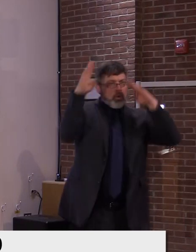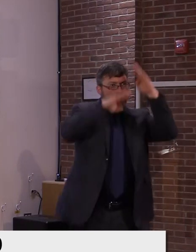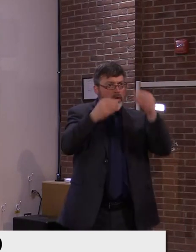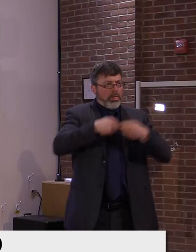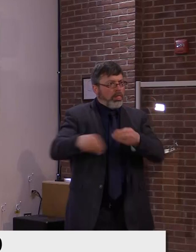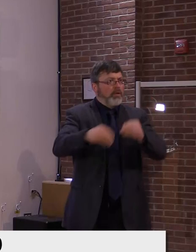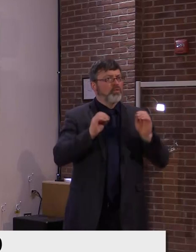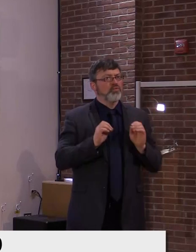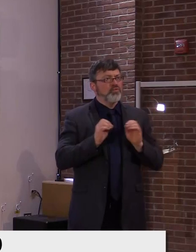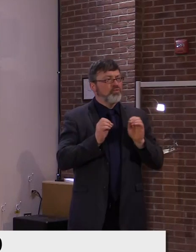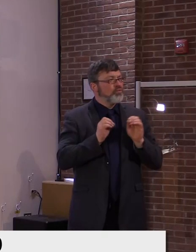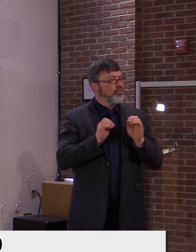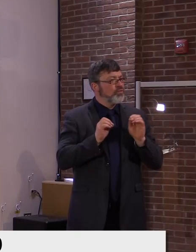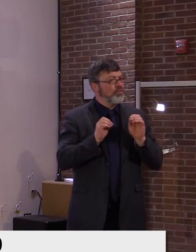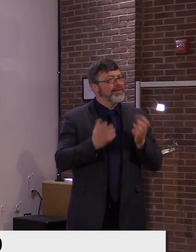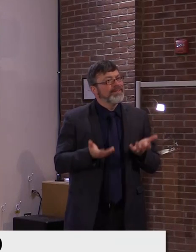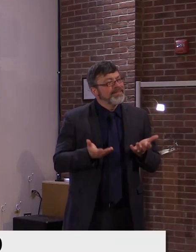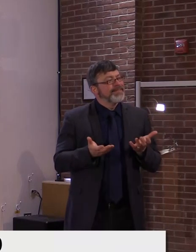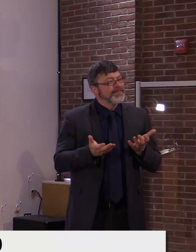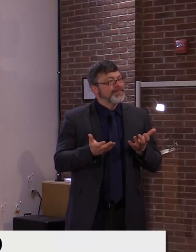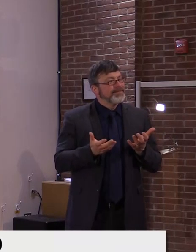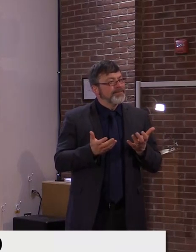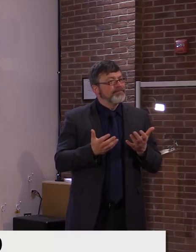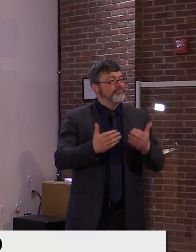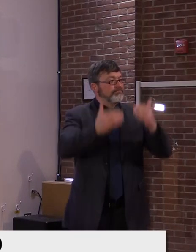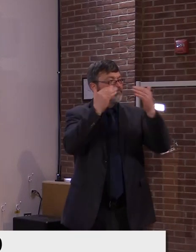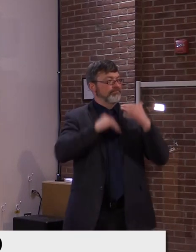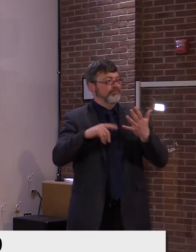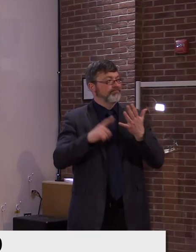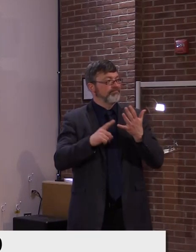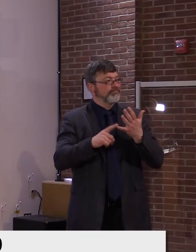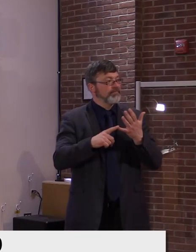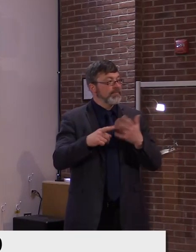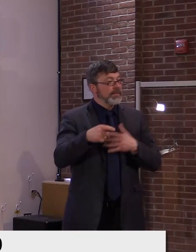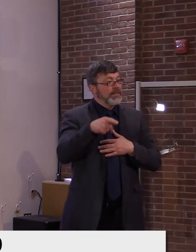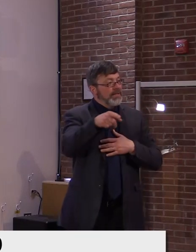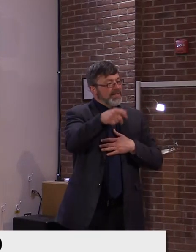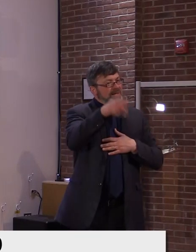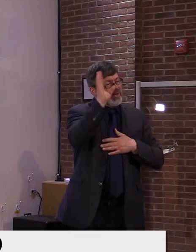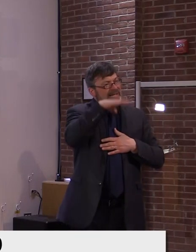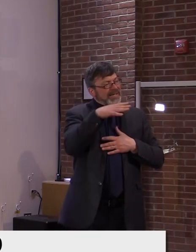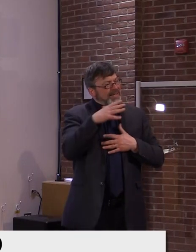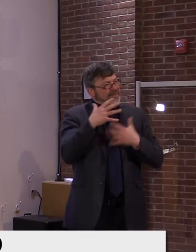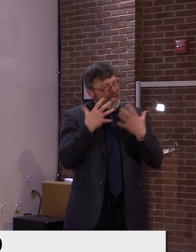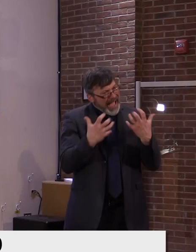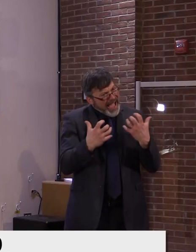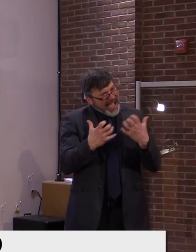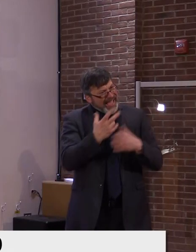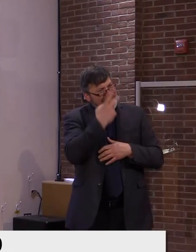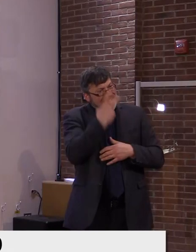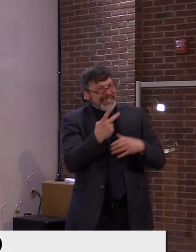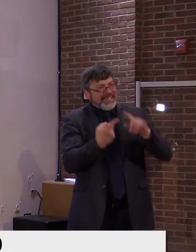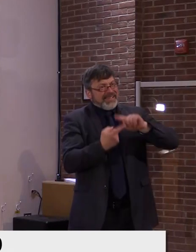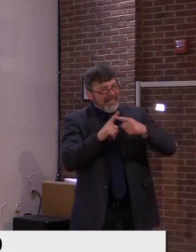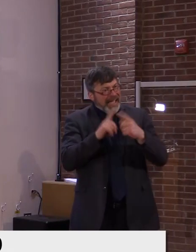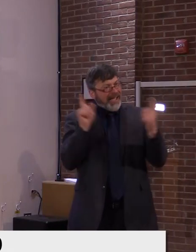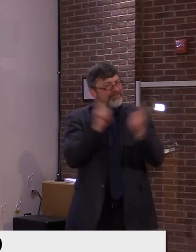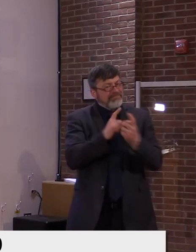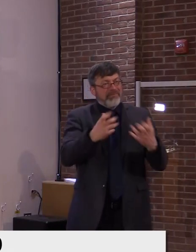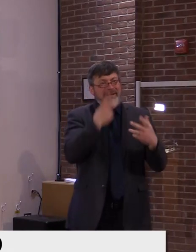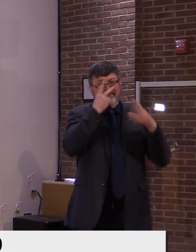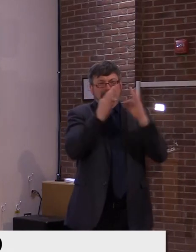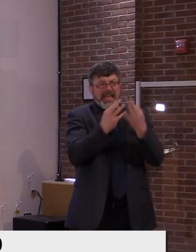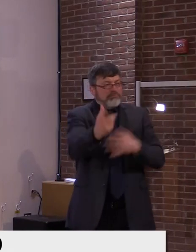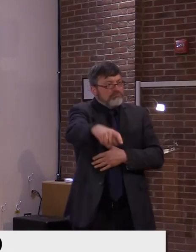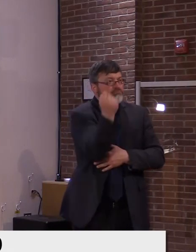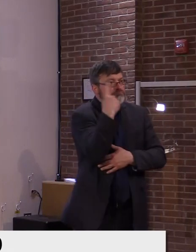this one needs any further explanation. 6, whether you love your work or if it just pays the bills, Getting